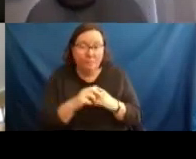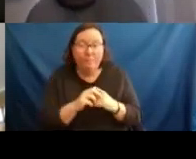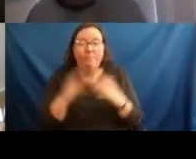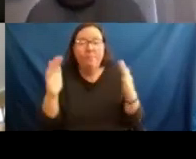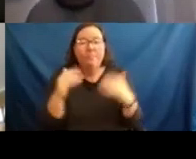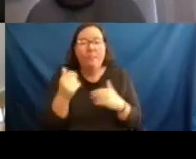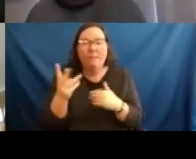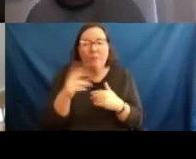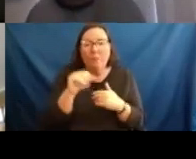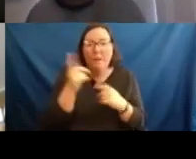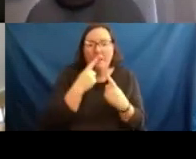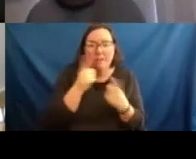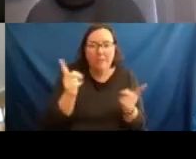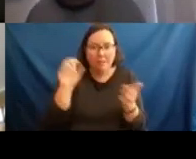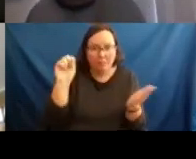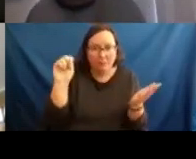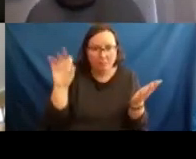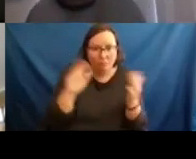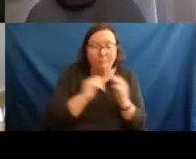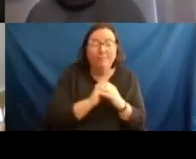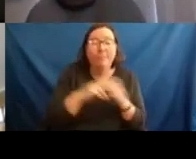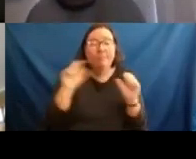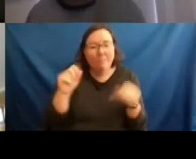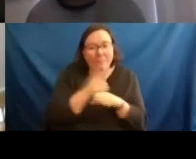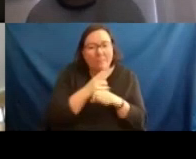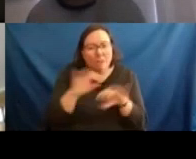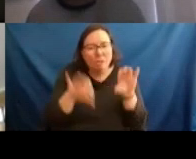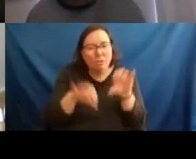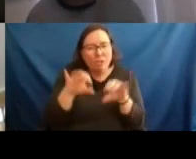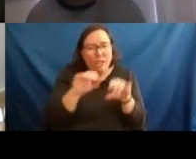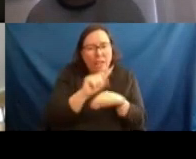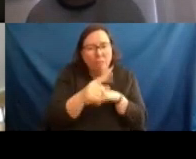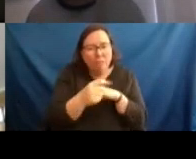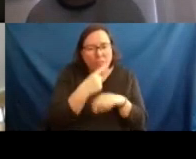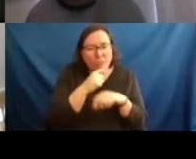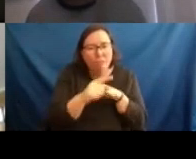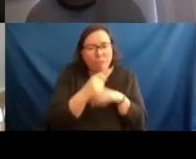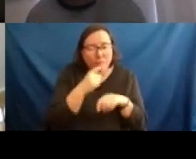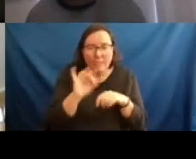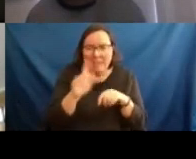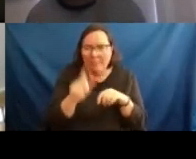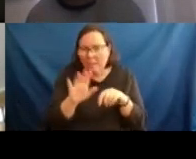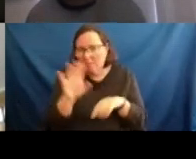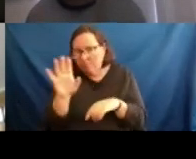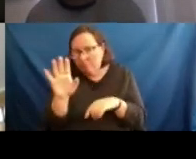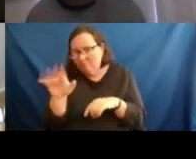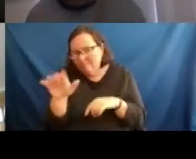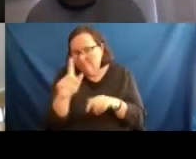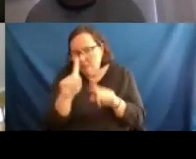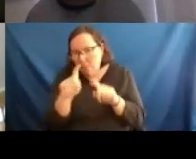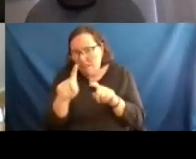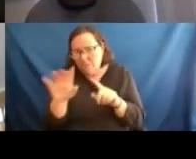things. You may also use the chat function or feature if you need to have any questions